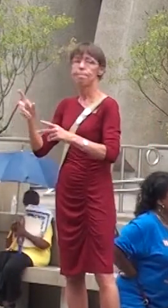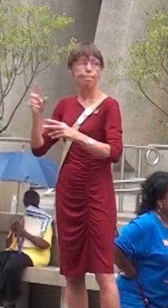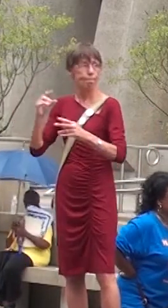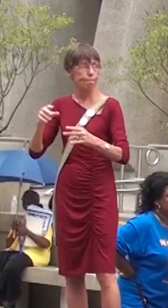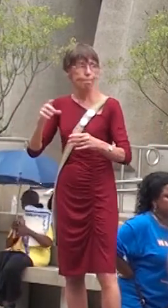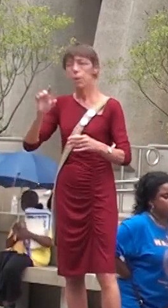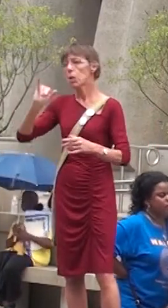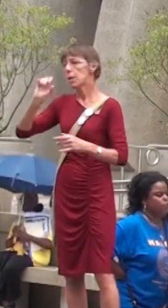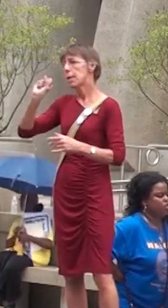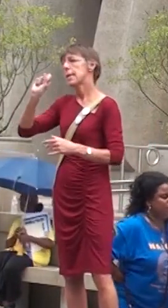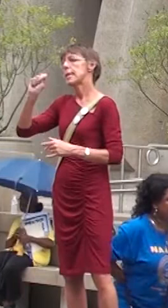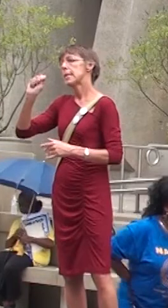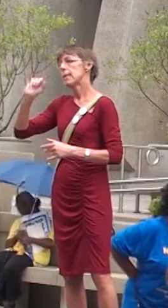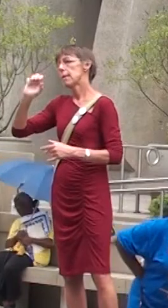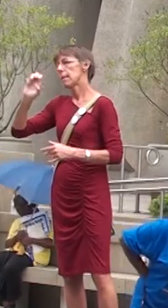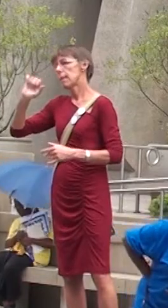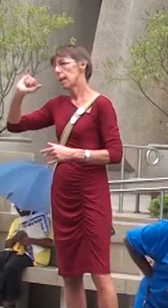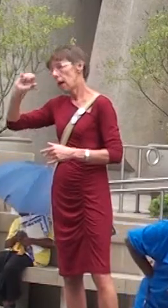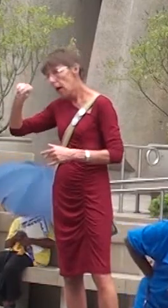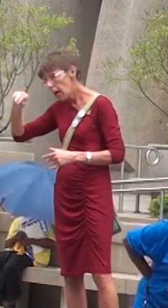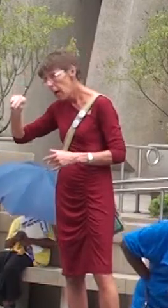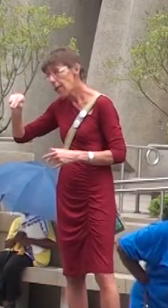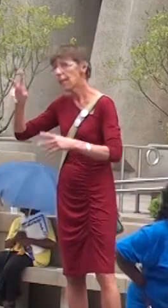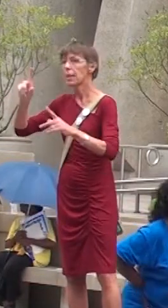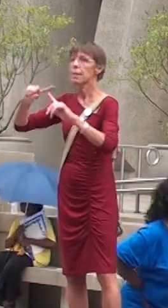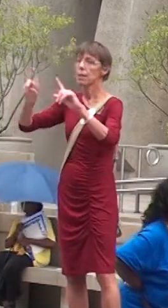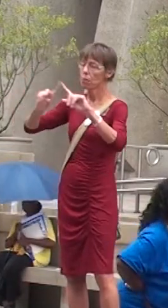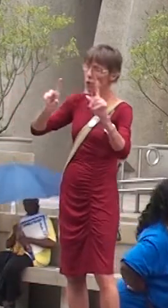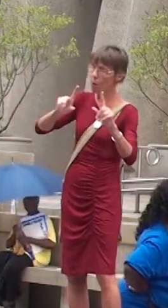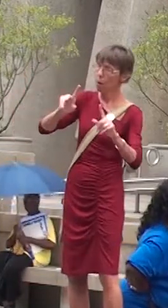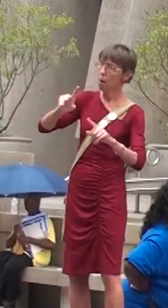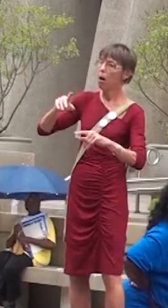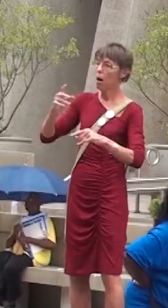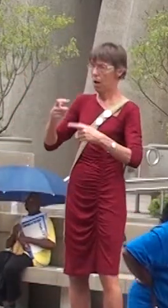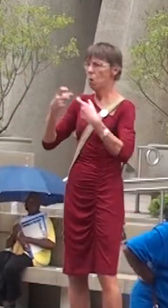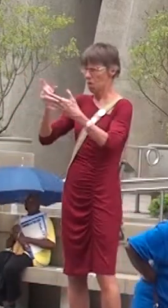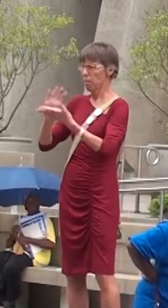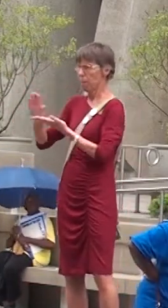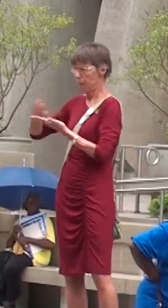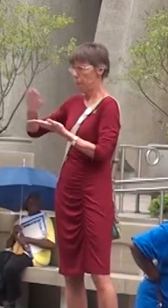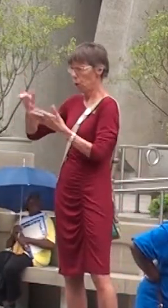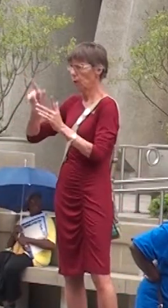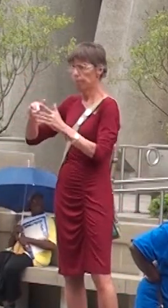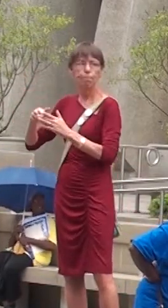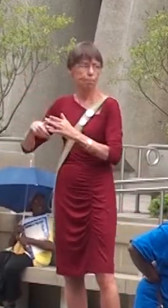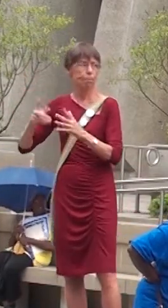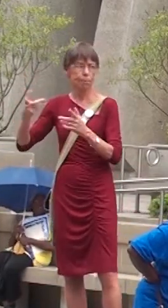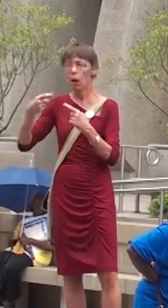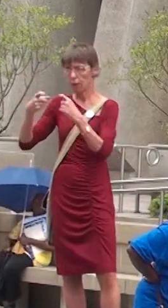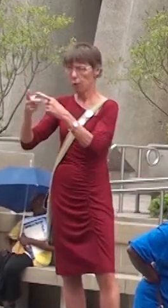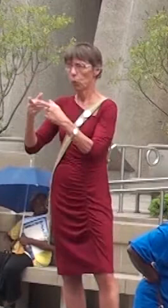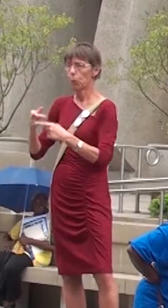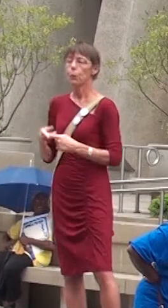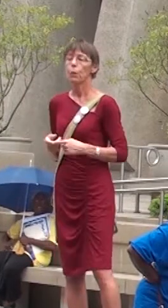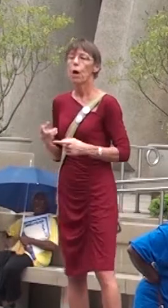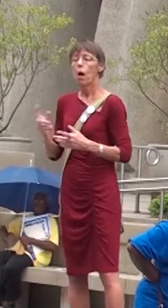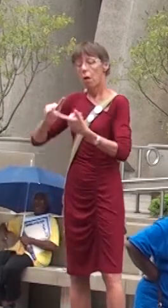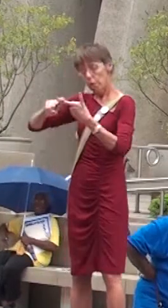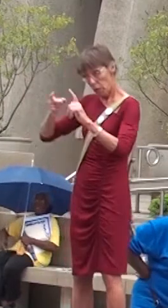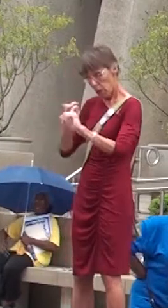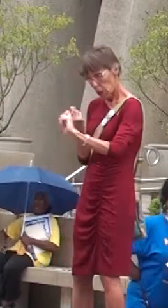Darren Jackson, and Yvonne Lewis-Hawley and Bobby Richardson have stood strong. And